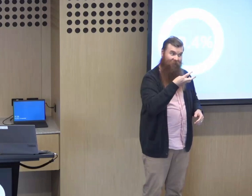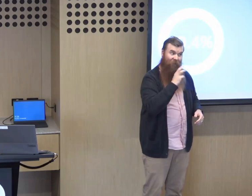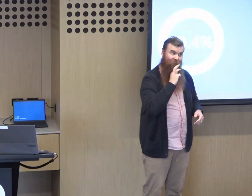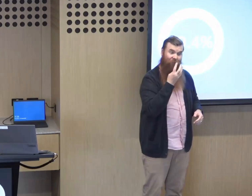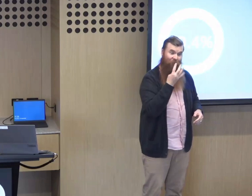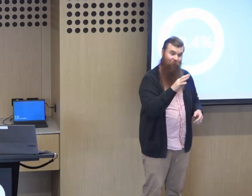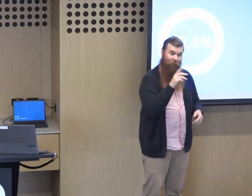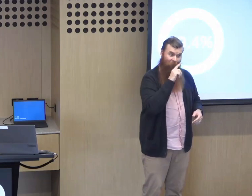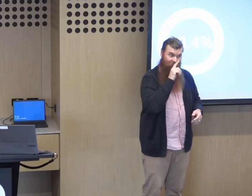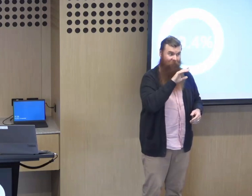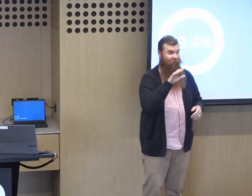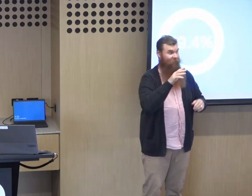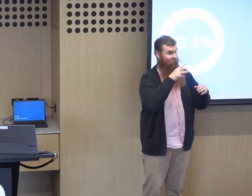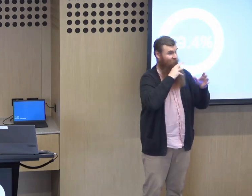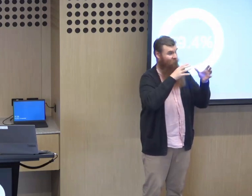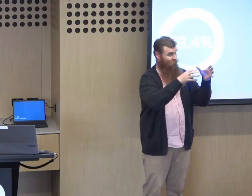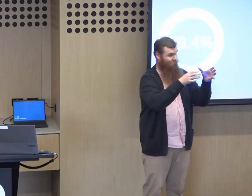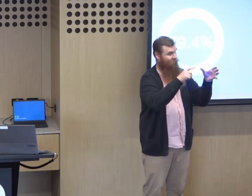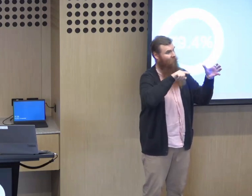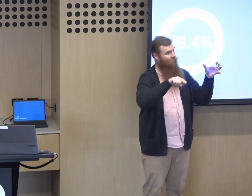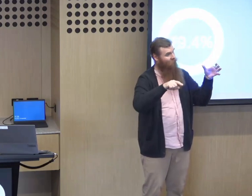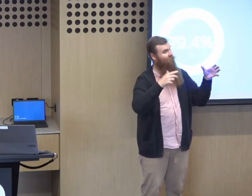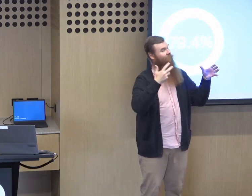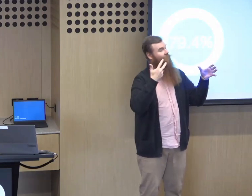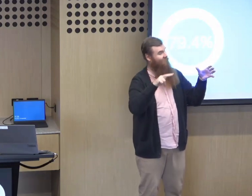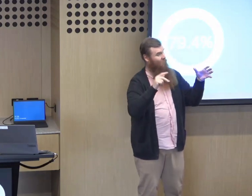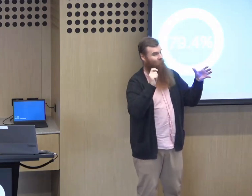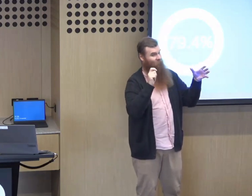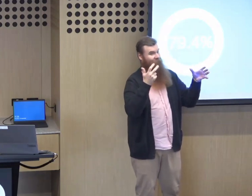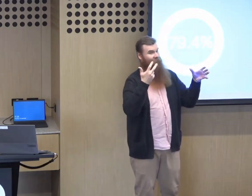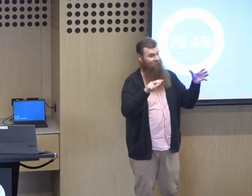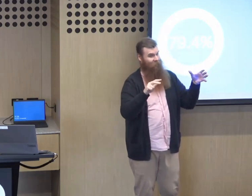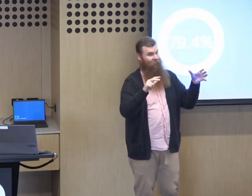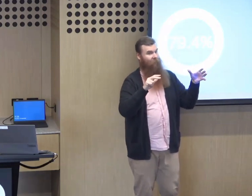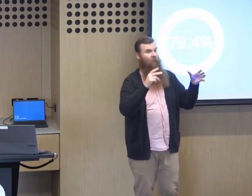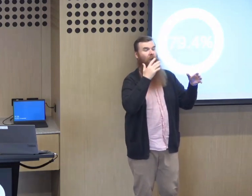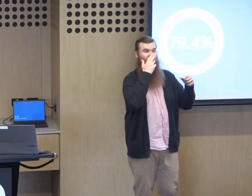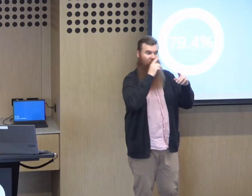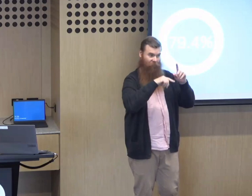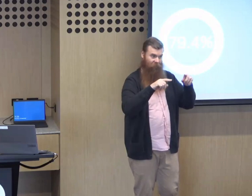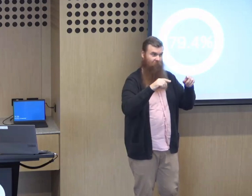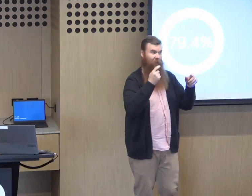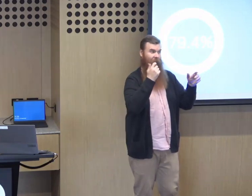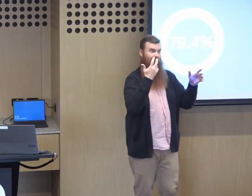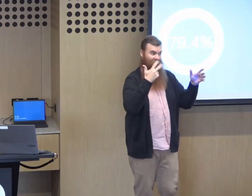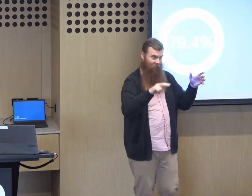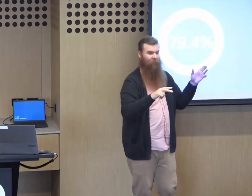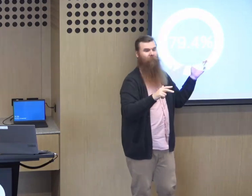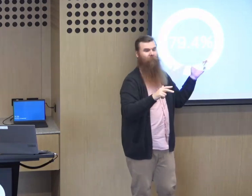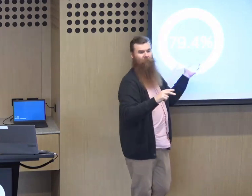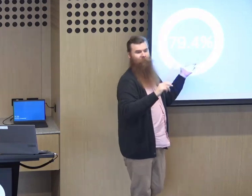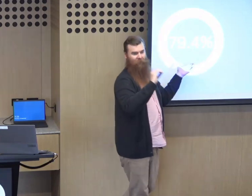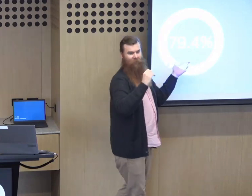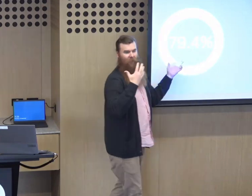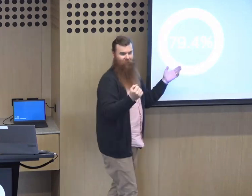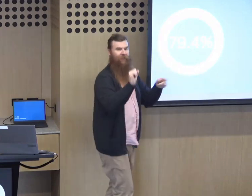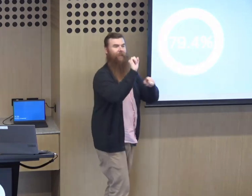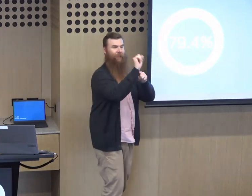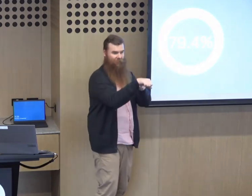340 respondents of the questionnaire, the survey that I conducted, not the 16 people from the